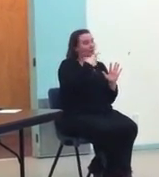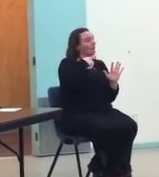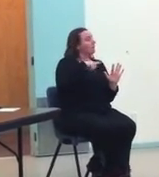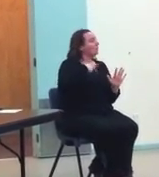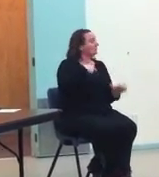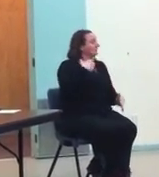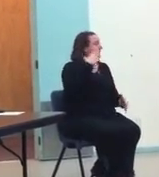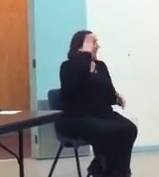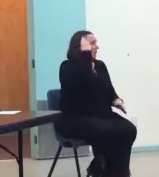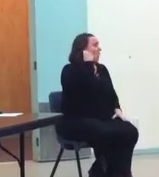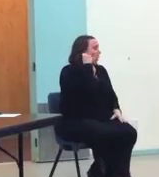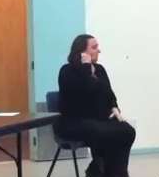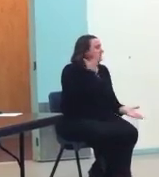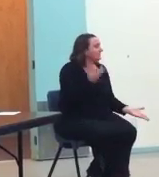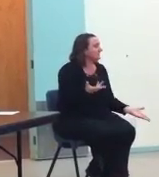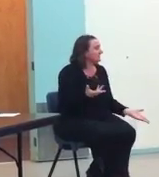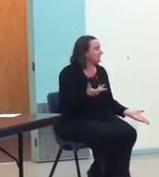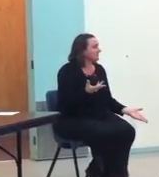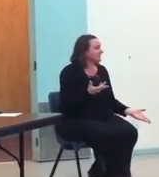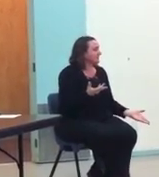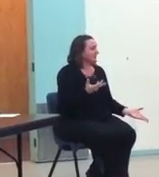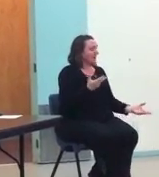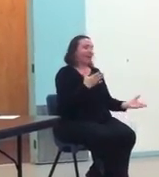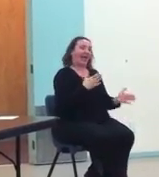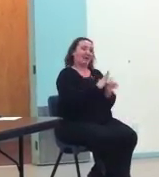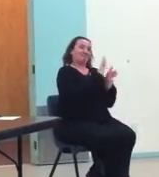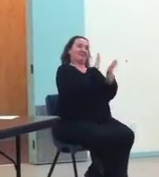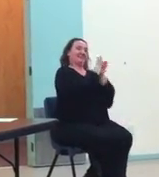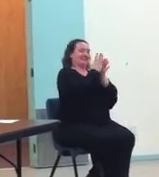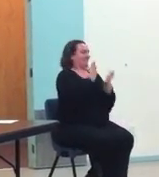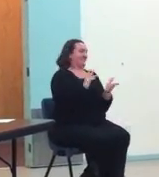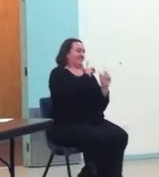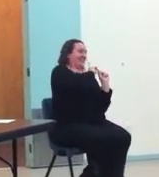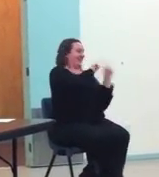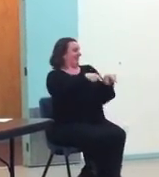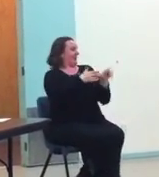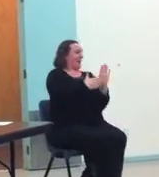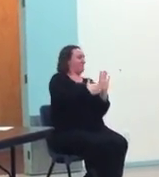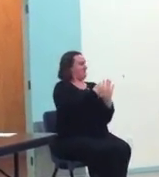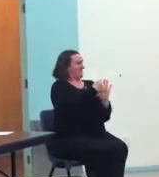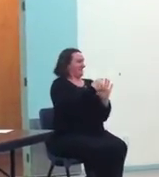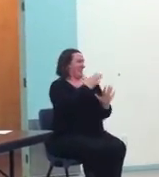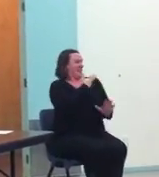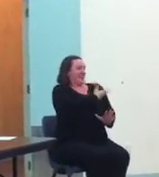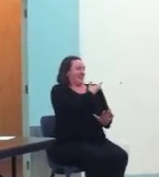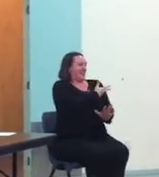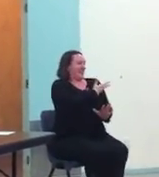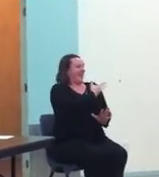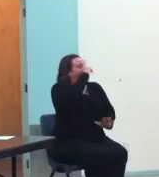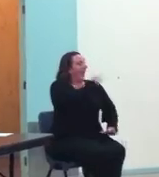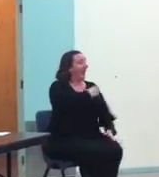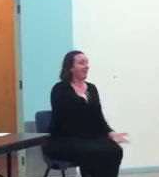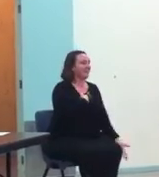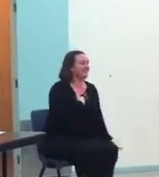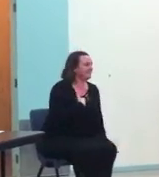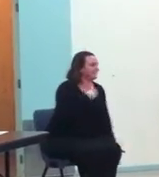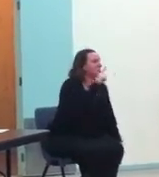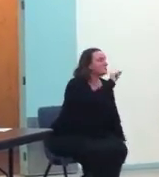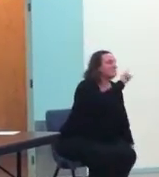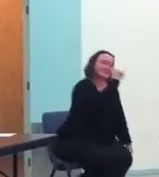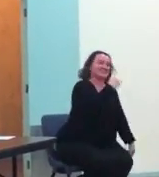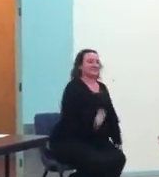loss. And I'm very pleased to finally made it there and turned around and said, yes, I can do it.